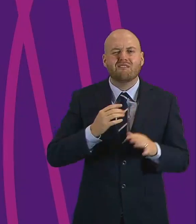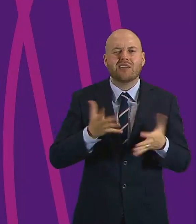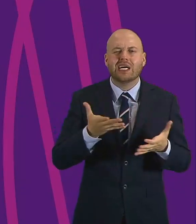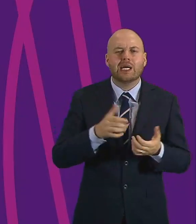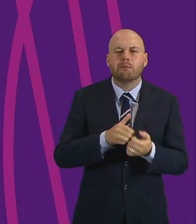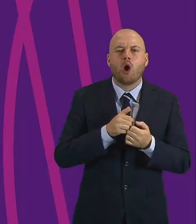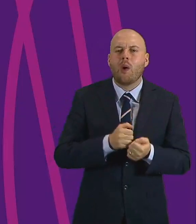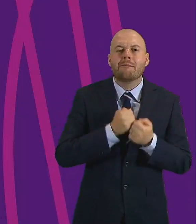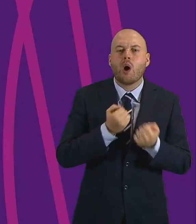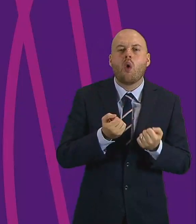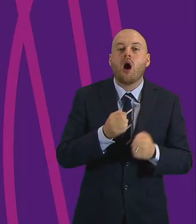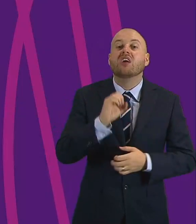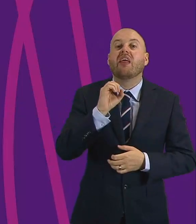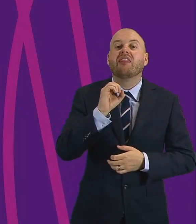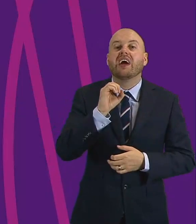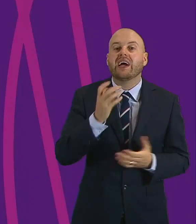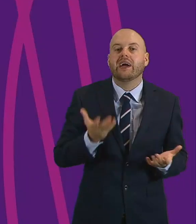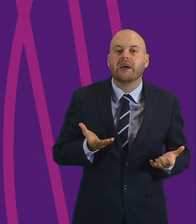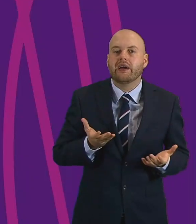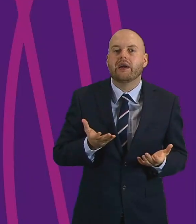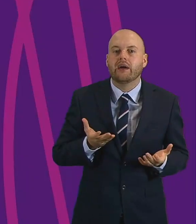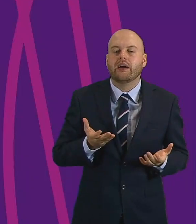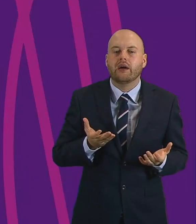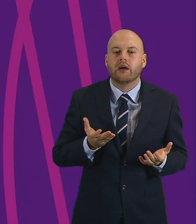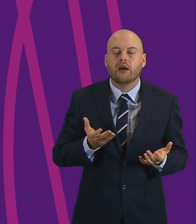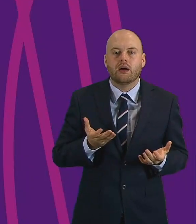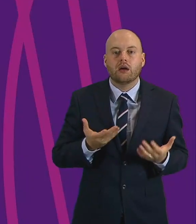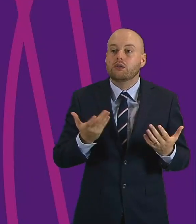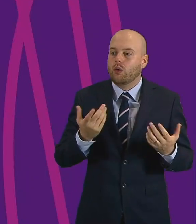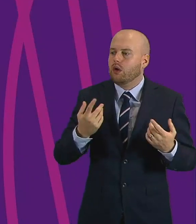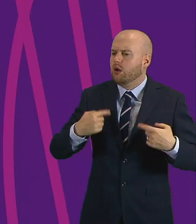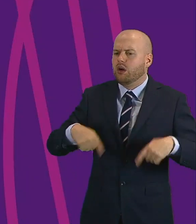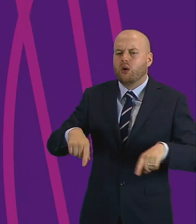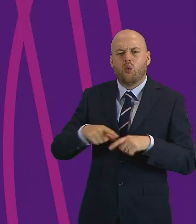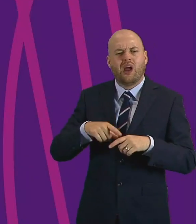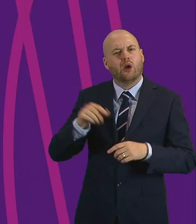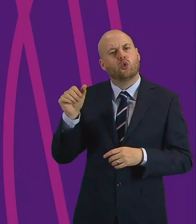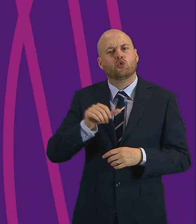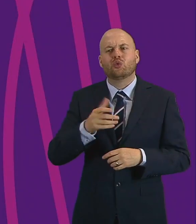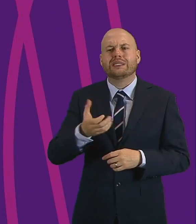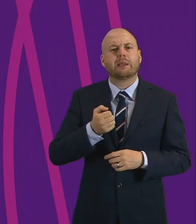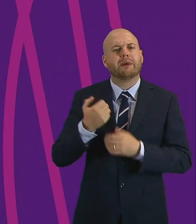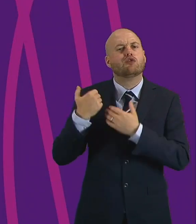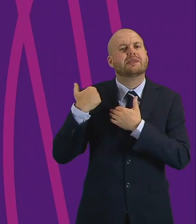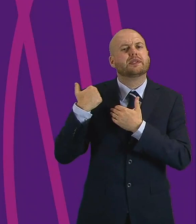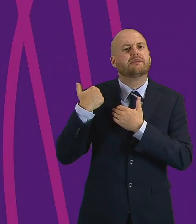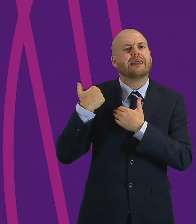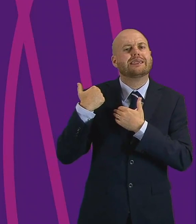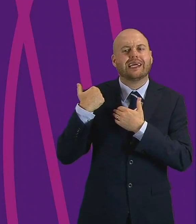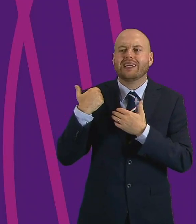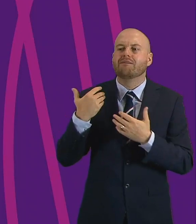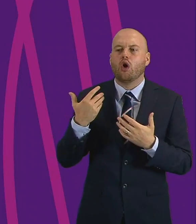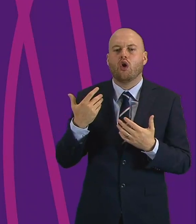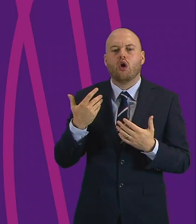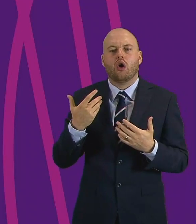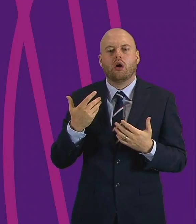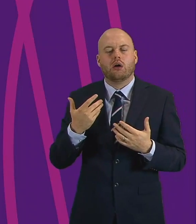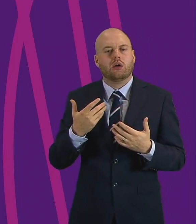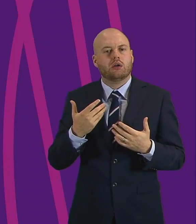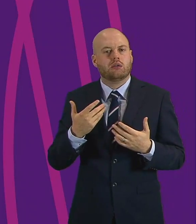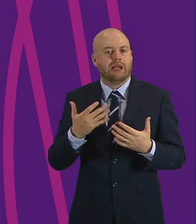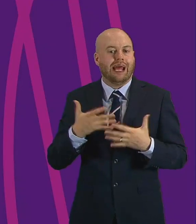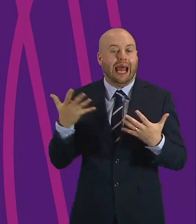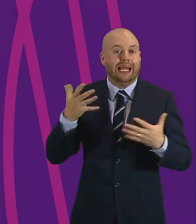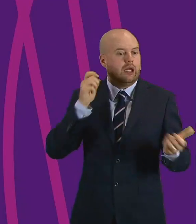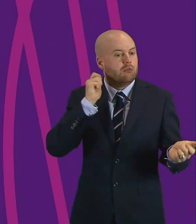were protected by a symmetrical shock, but that we should take responsibility for an asymmetrical shock because of